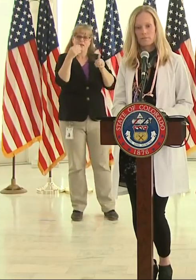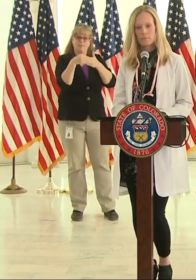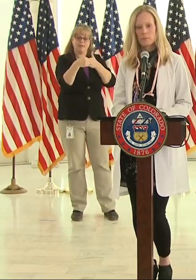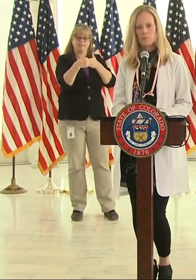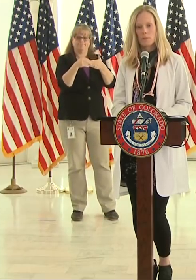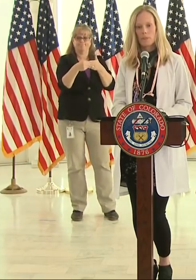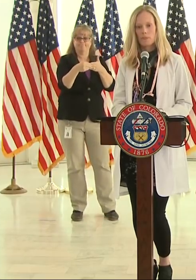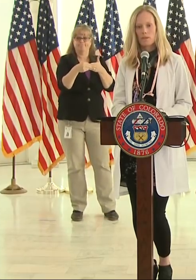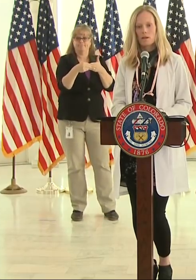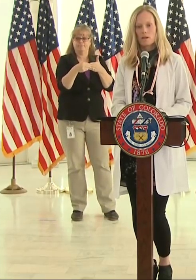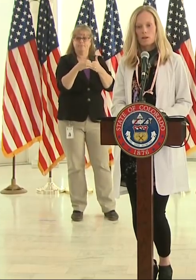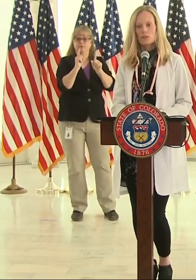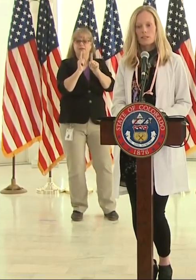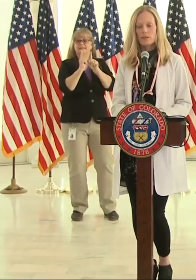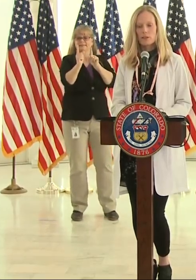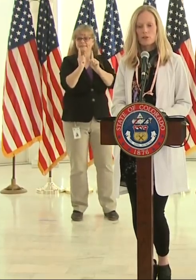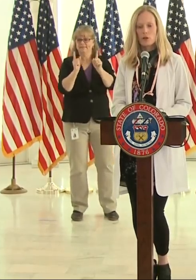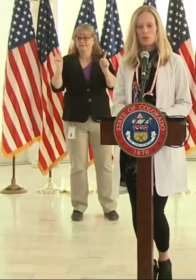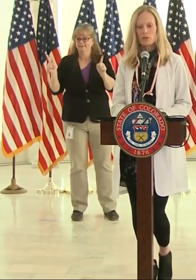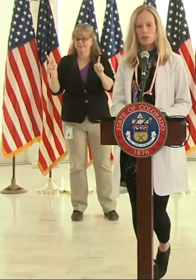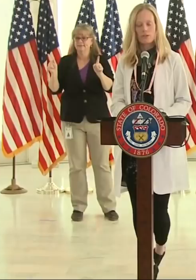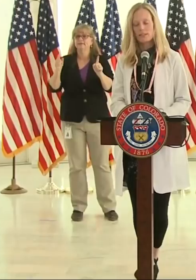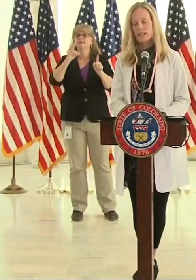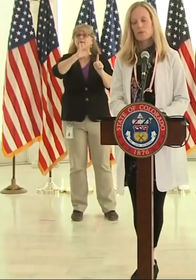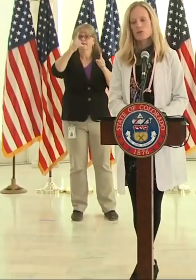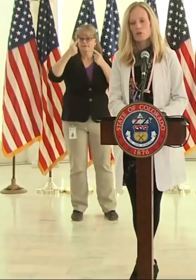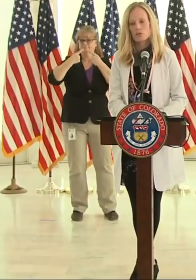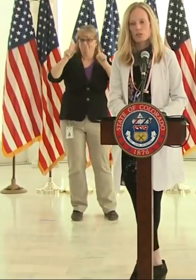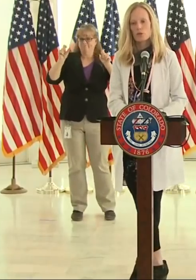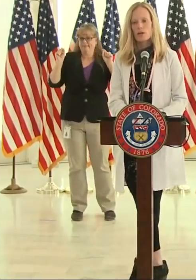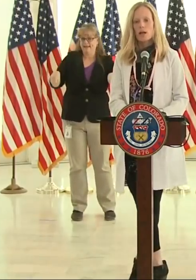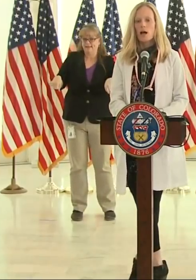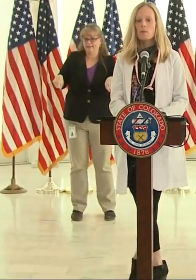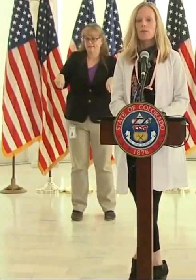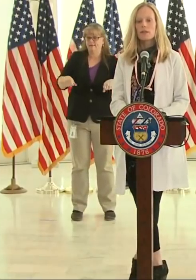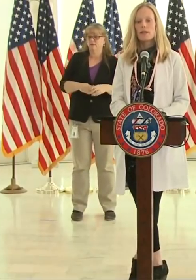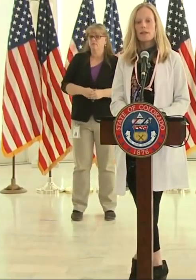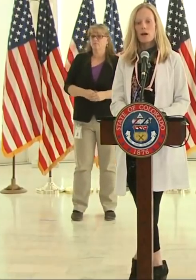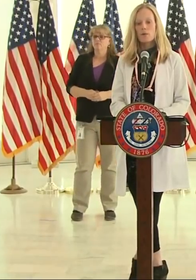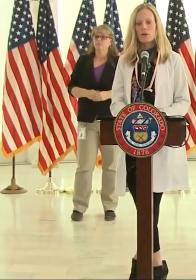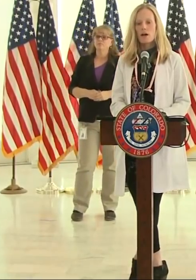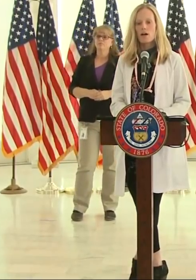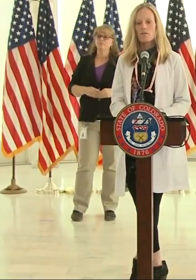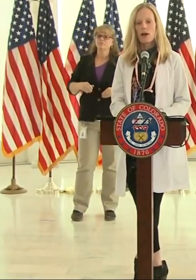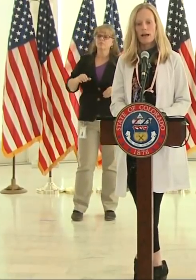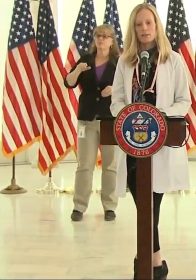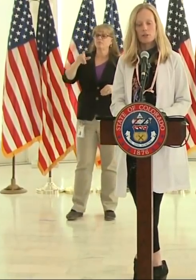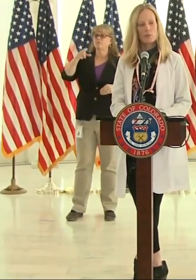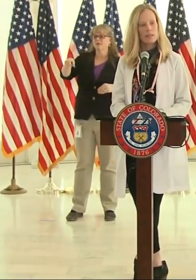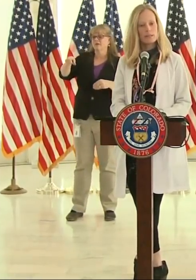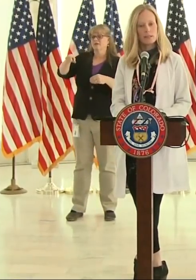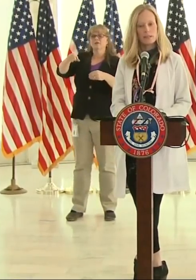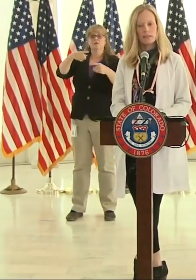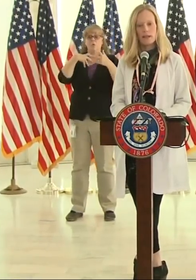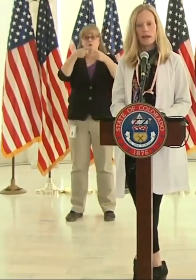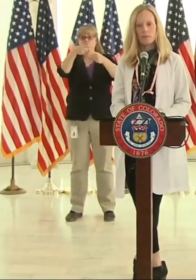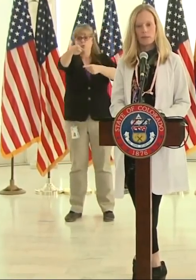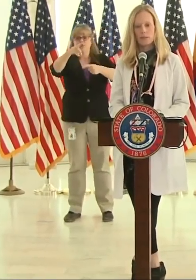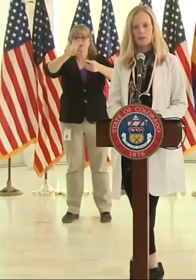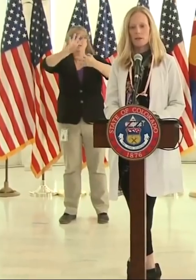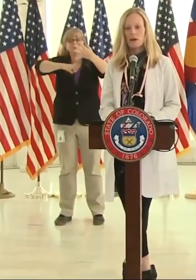achieve. So this figure shows you, or this table shows you, the number of ICU beds